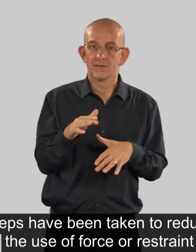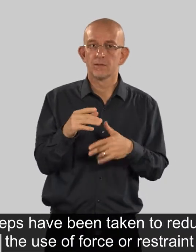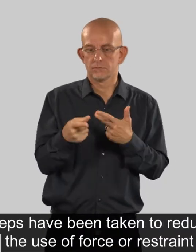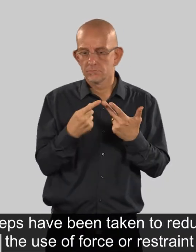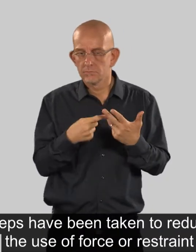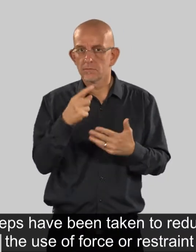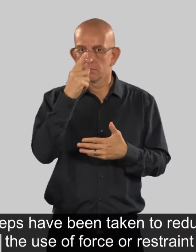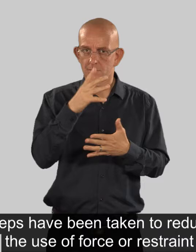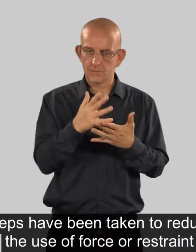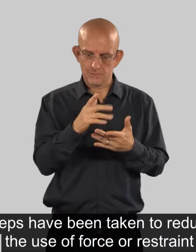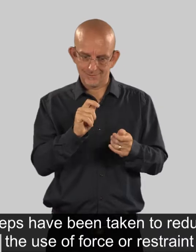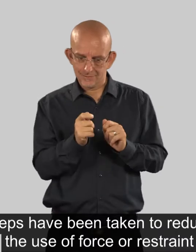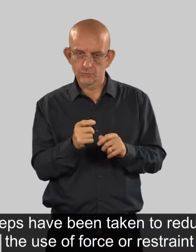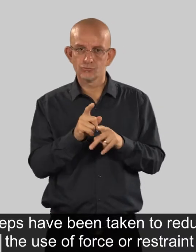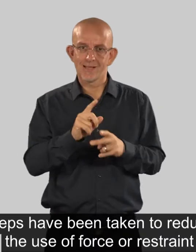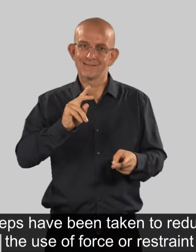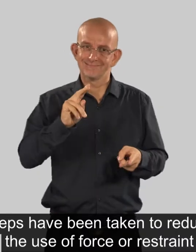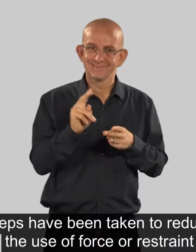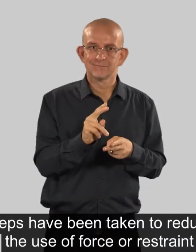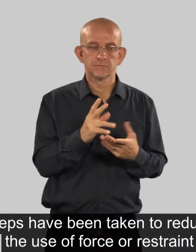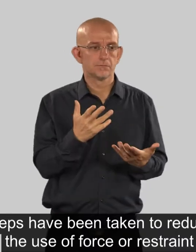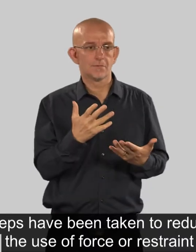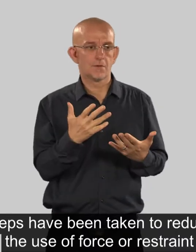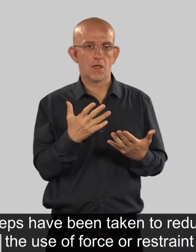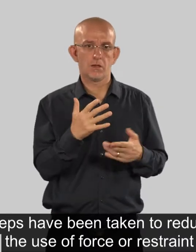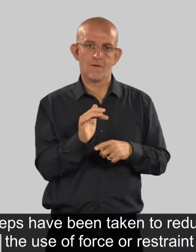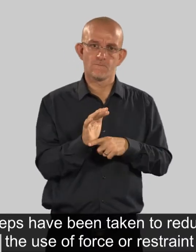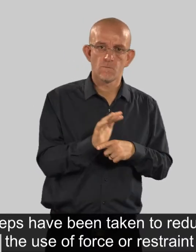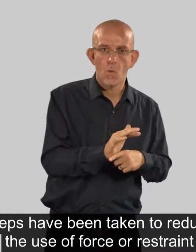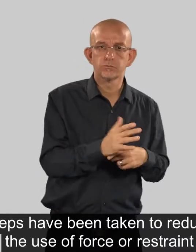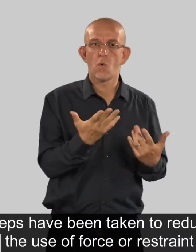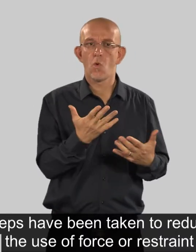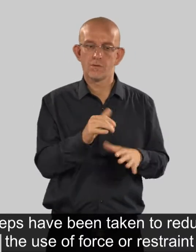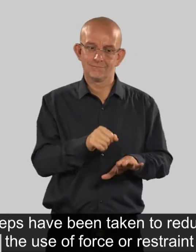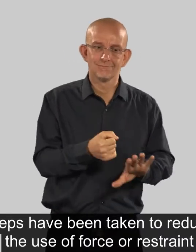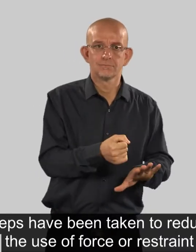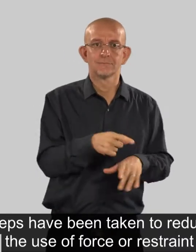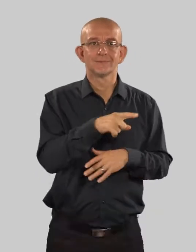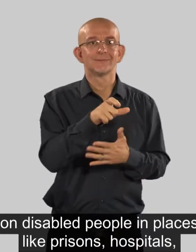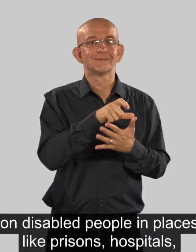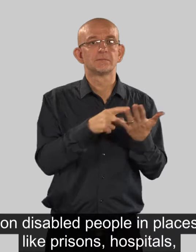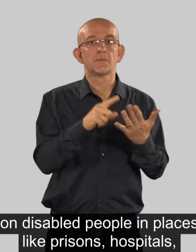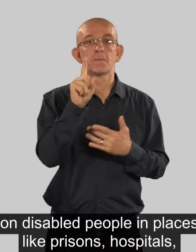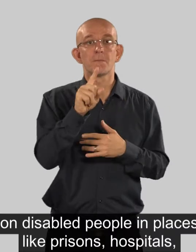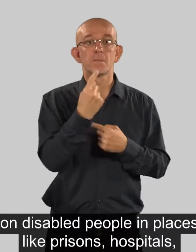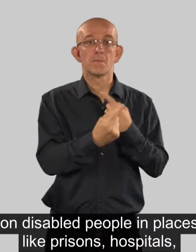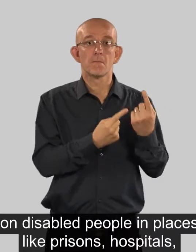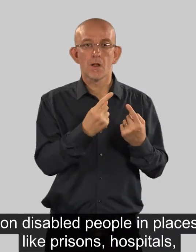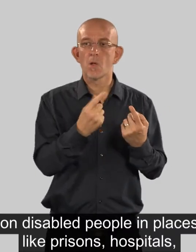Steps have been taken to reduce the use of force or restraint on disabled people in places